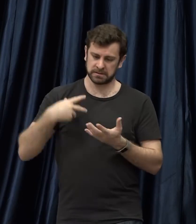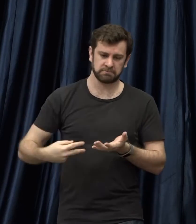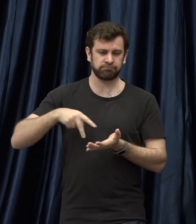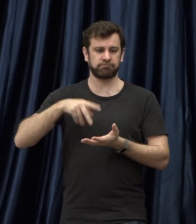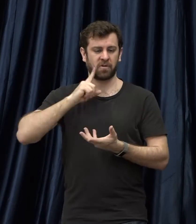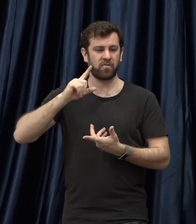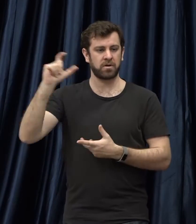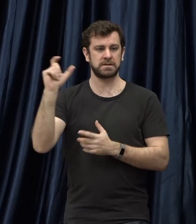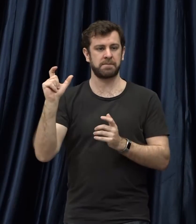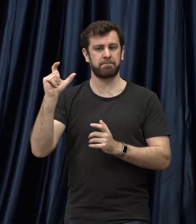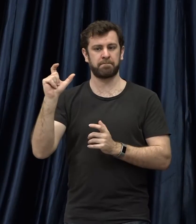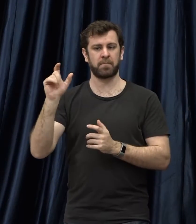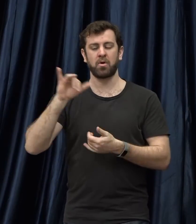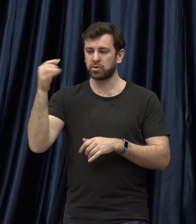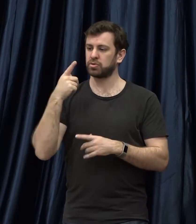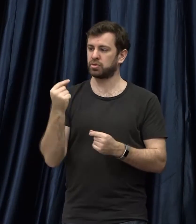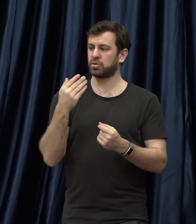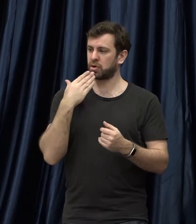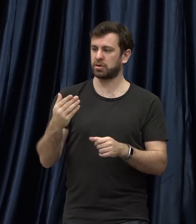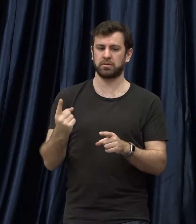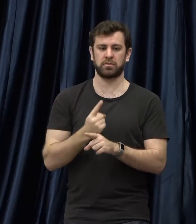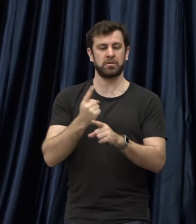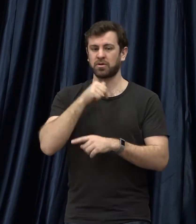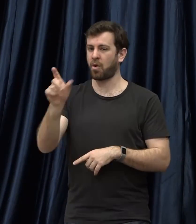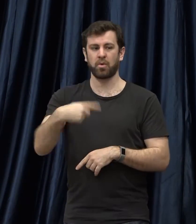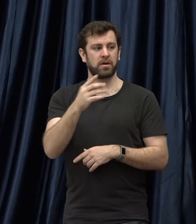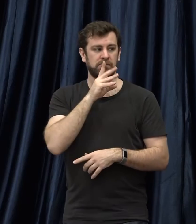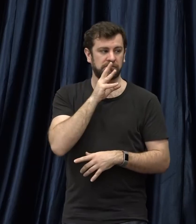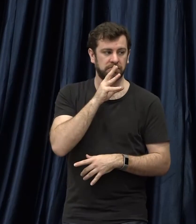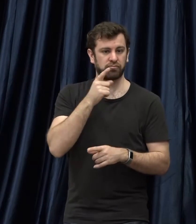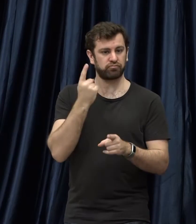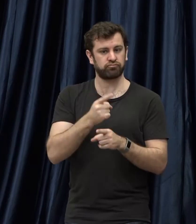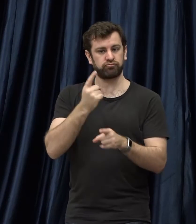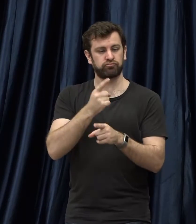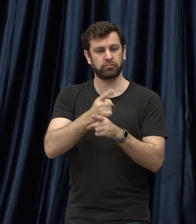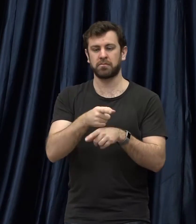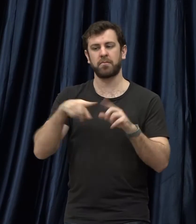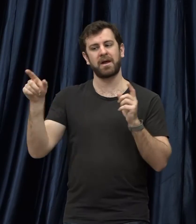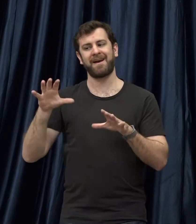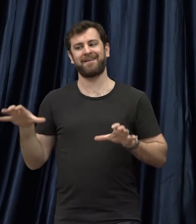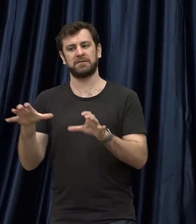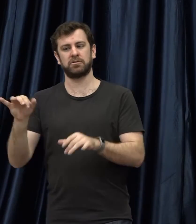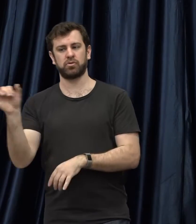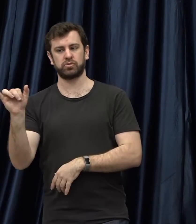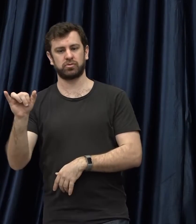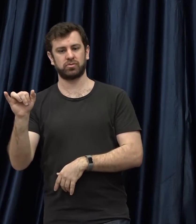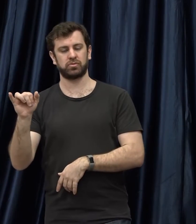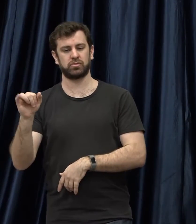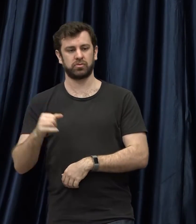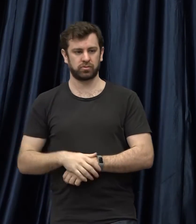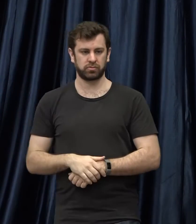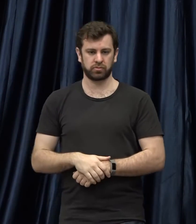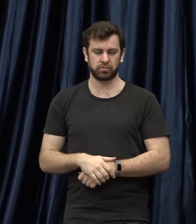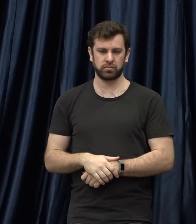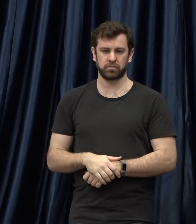he does good deeds. So it's not just words, it is actions that follow. And so it is